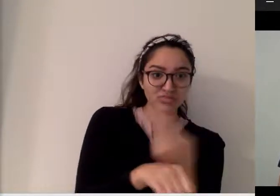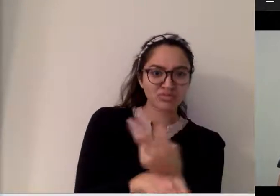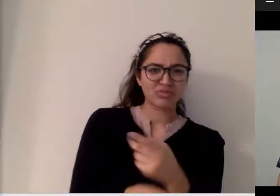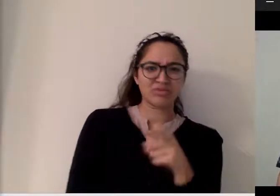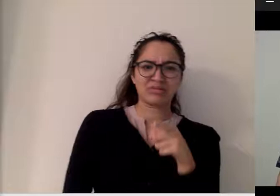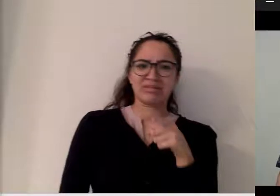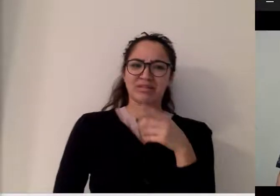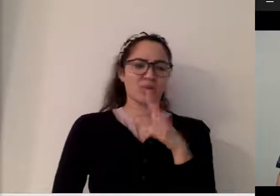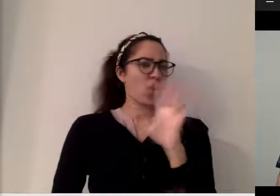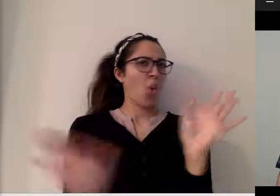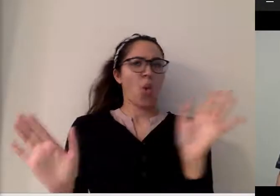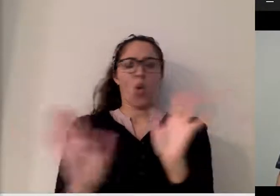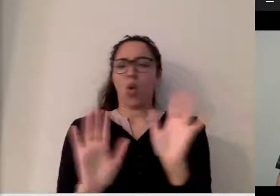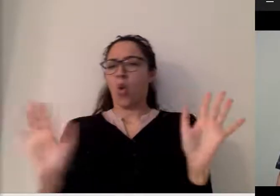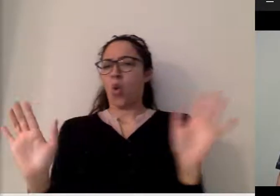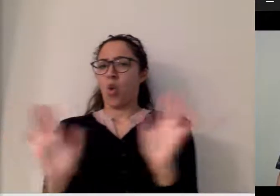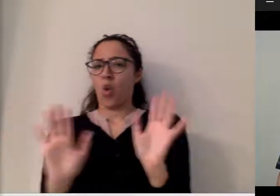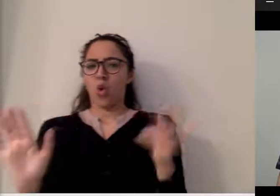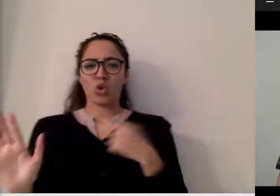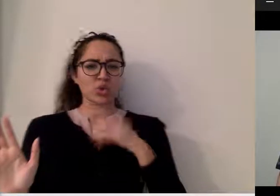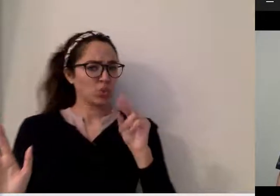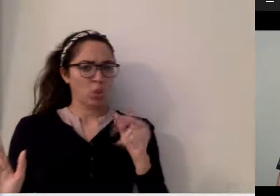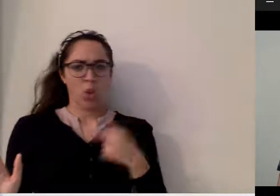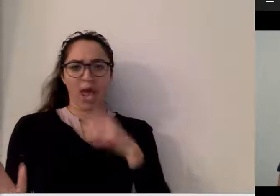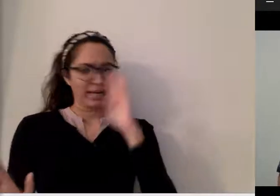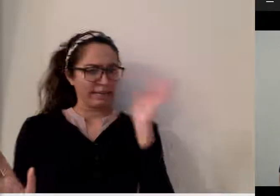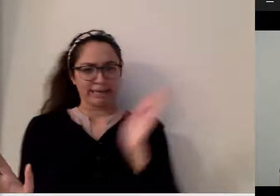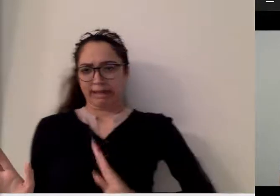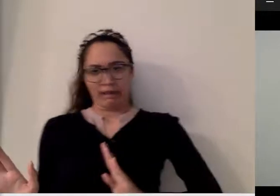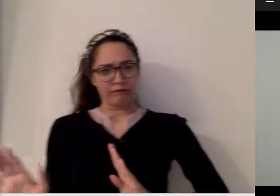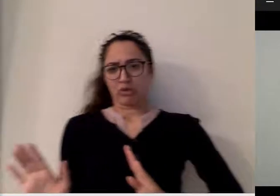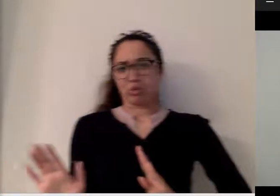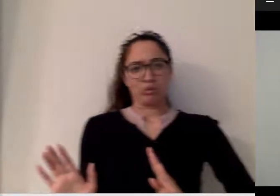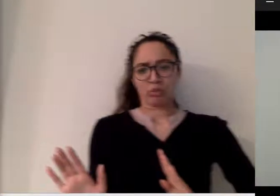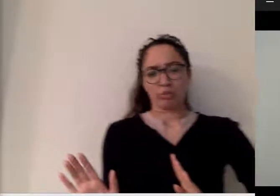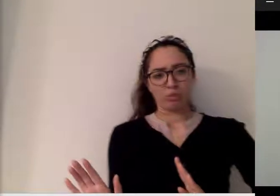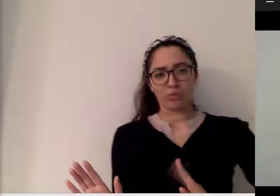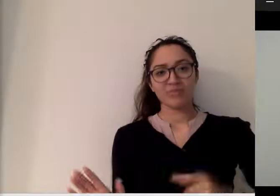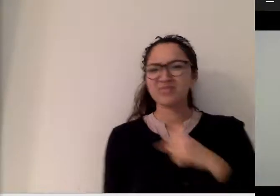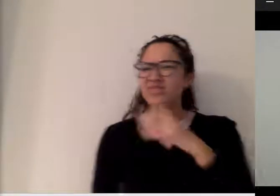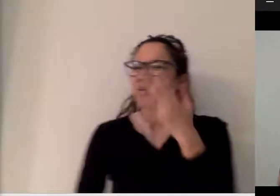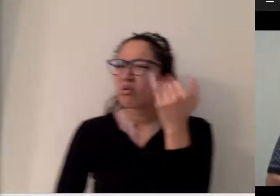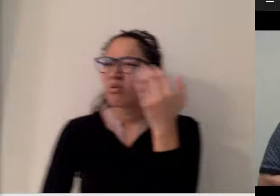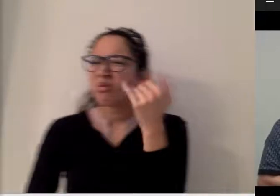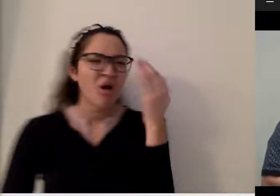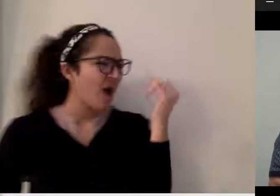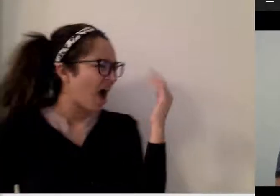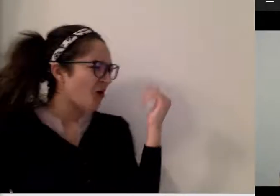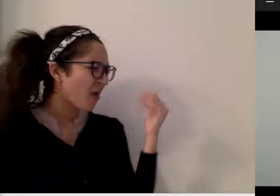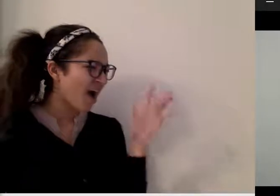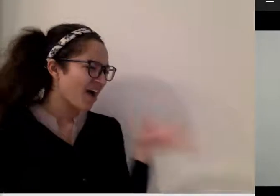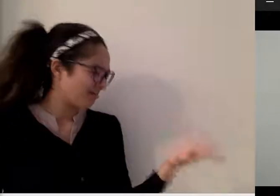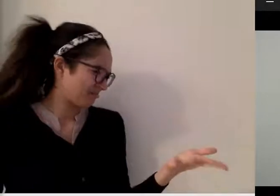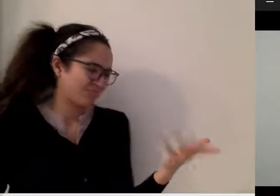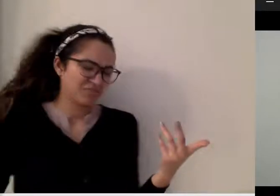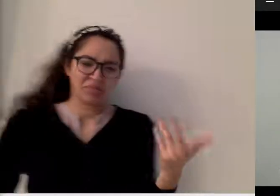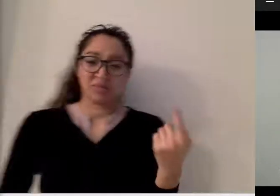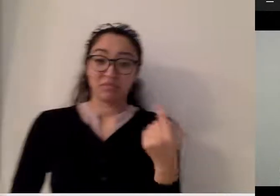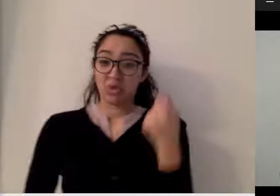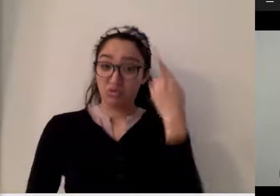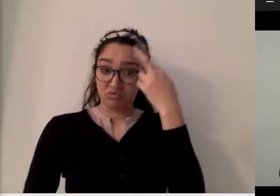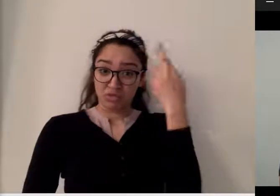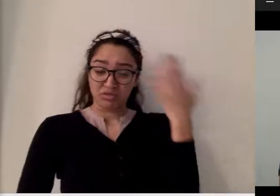oh no, I would never do that. And I ask them why, and what do you think their reason is?